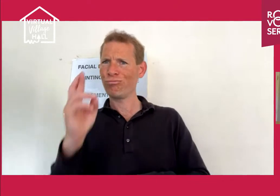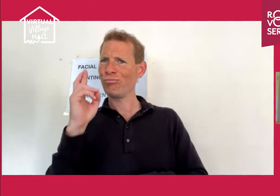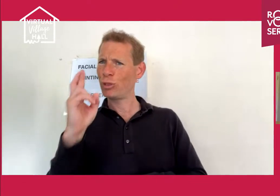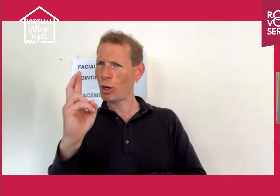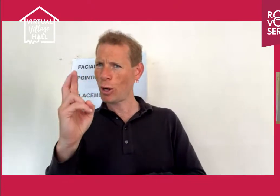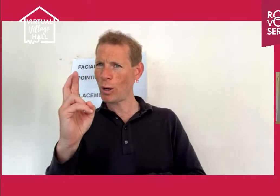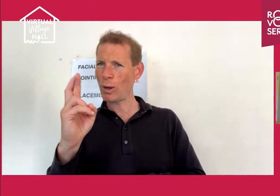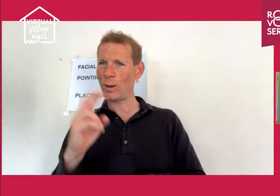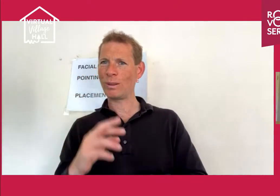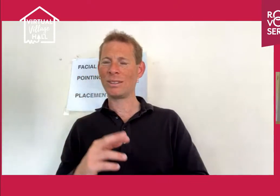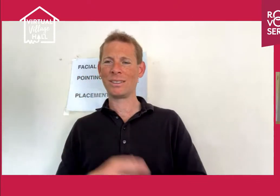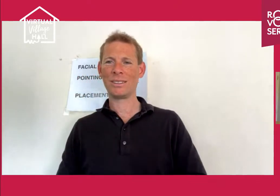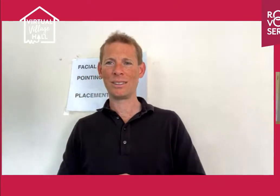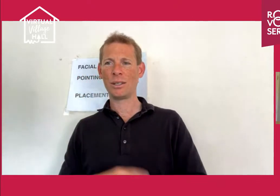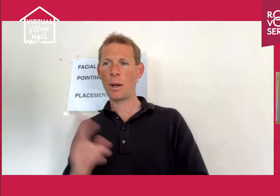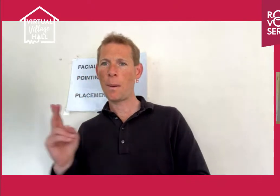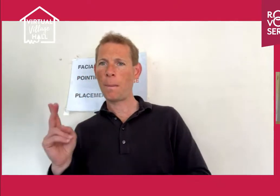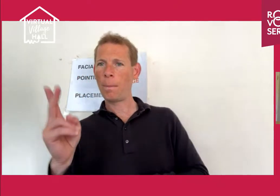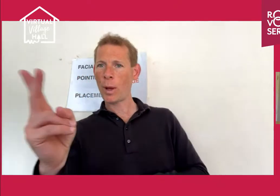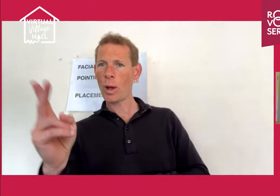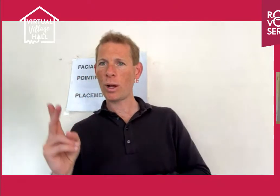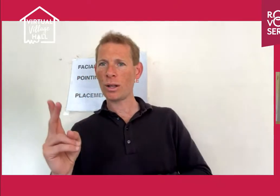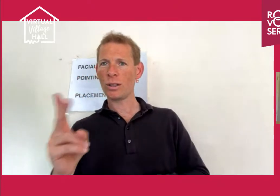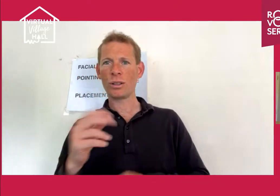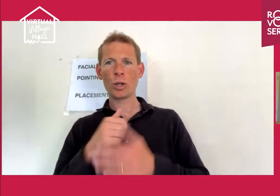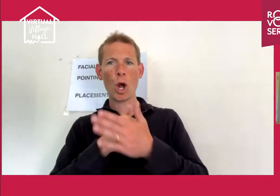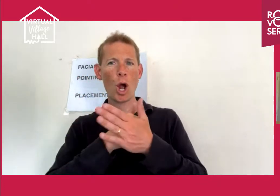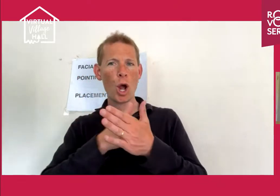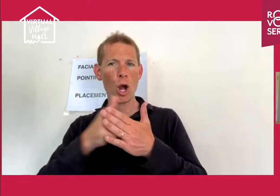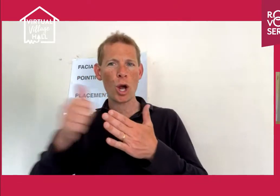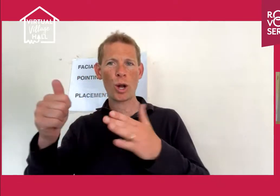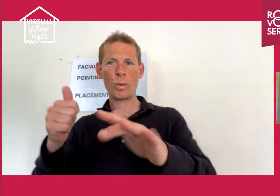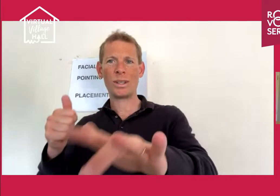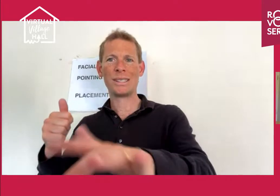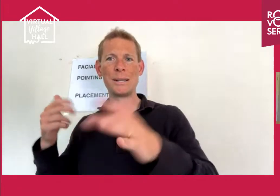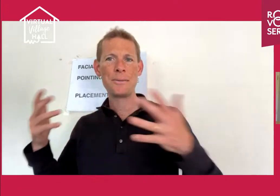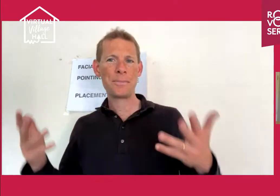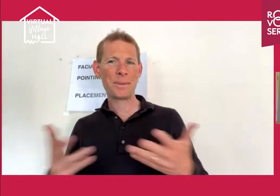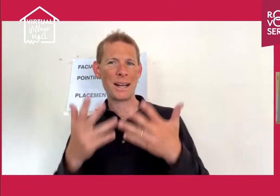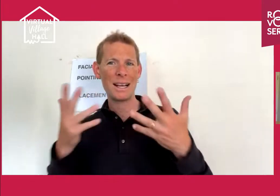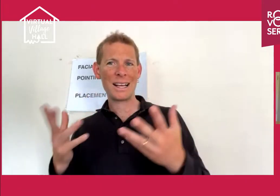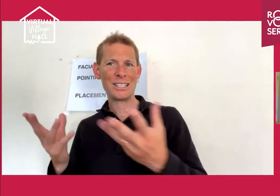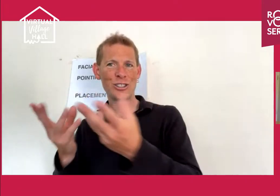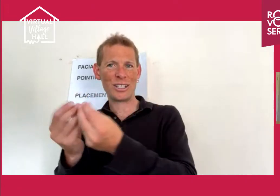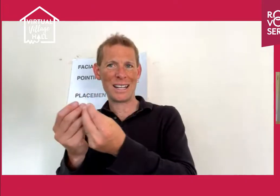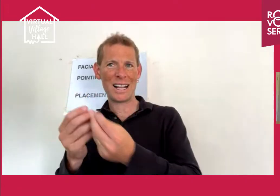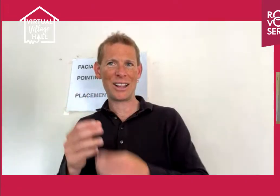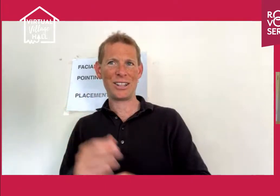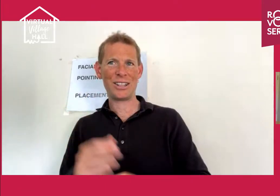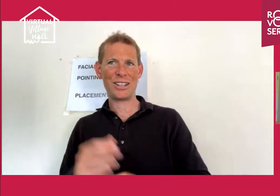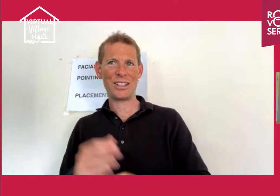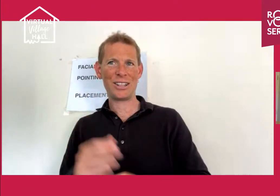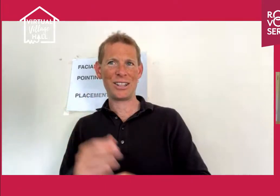Charlie and Kate, they're close as well in their own way. They're both close and they play well together.